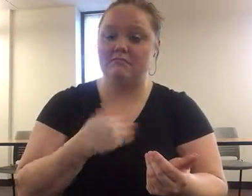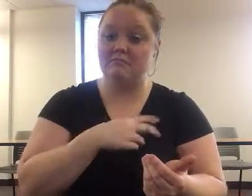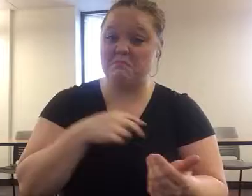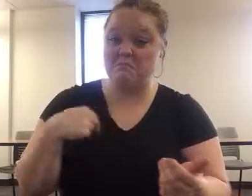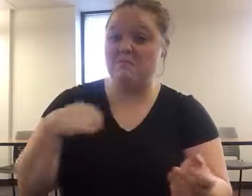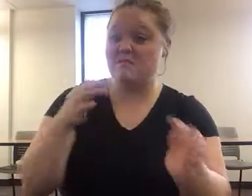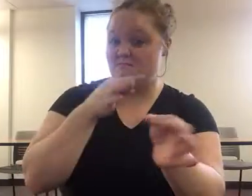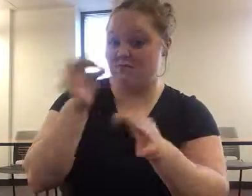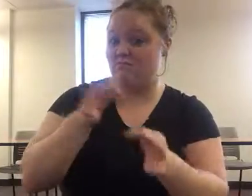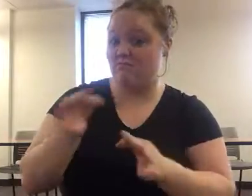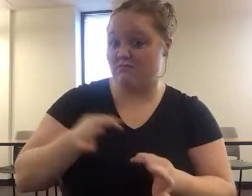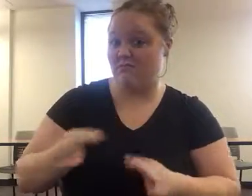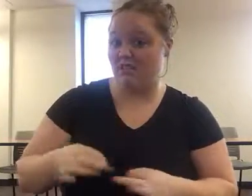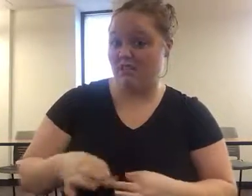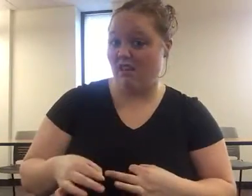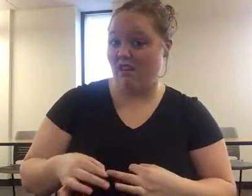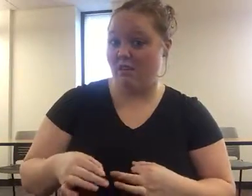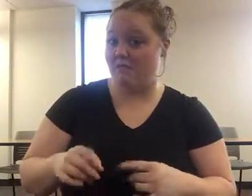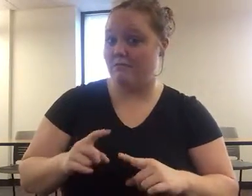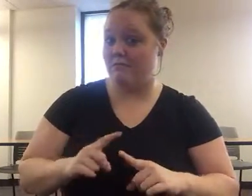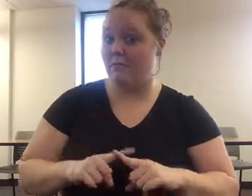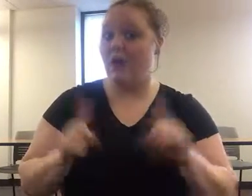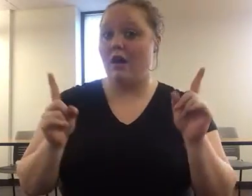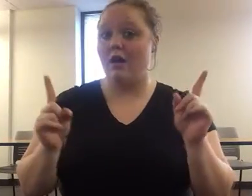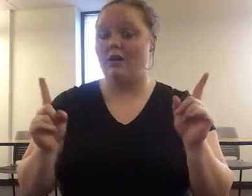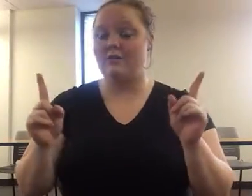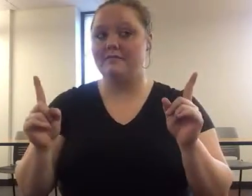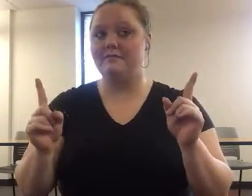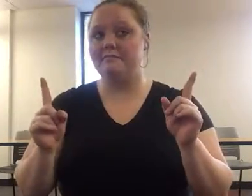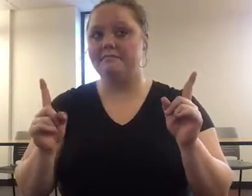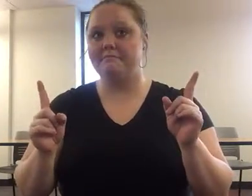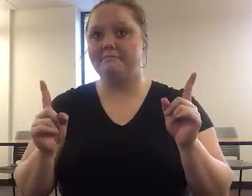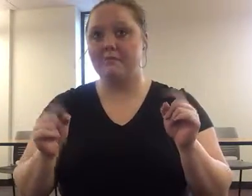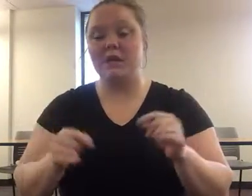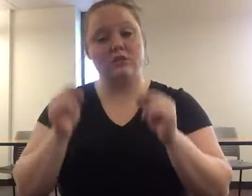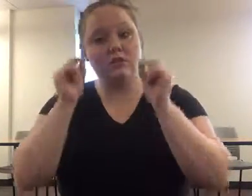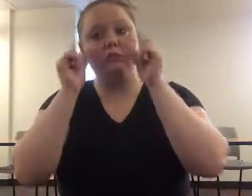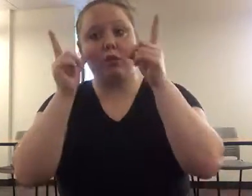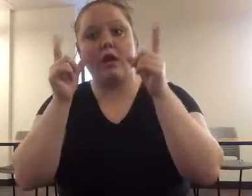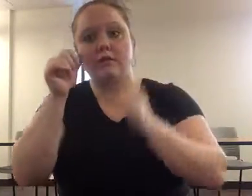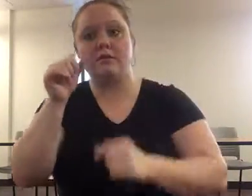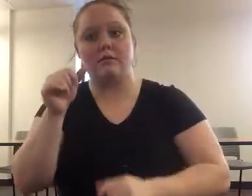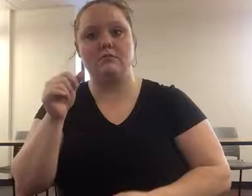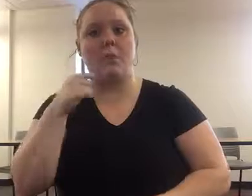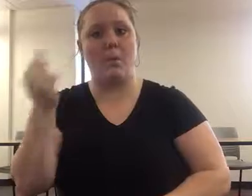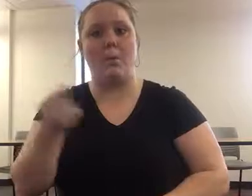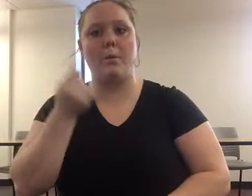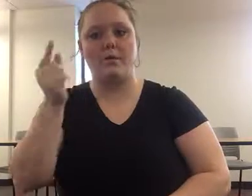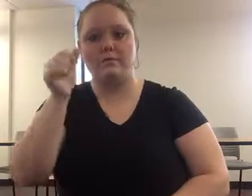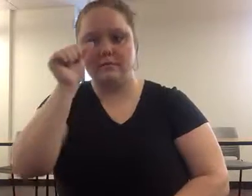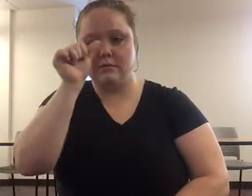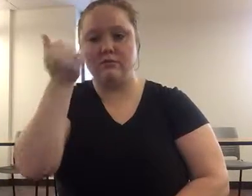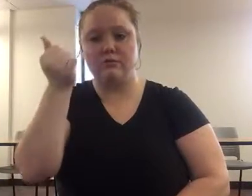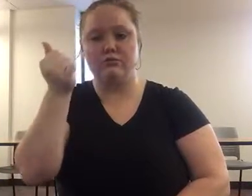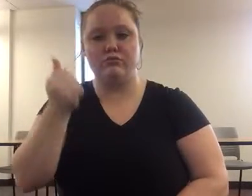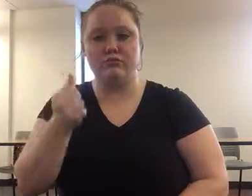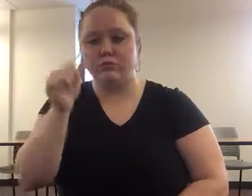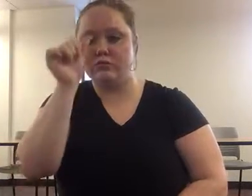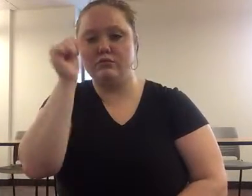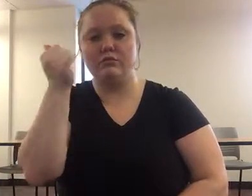really don't understand until it takes place to you. But the experience tends to really be a positive one. When I see the patients the next day, they